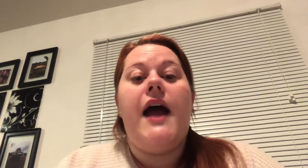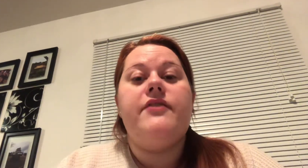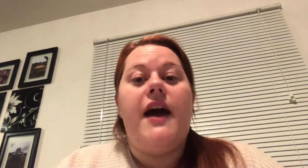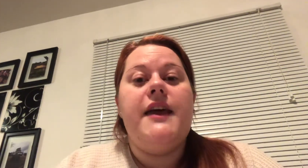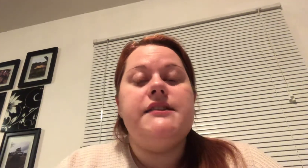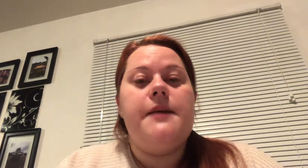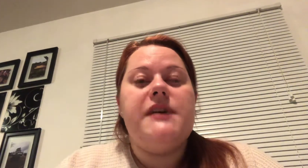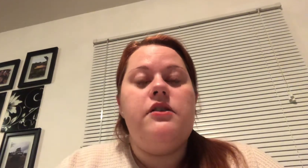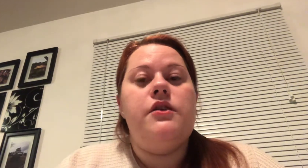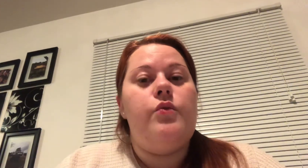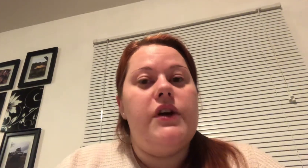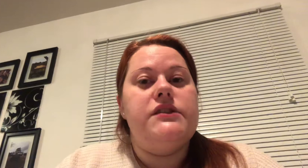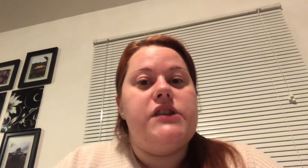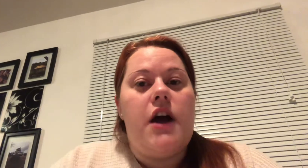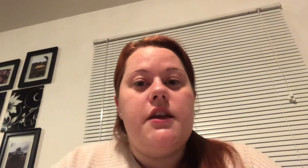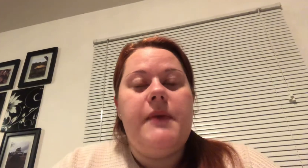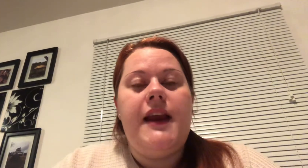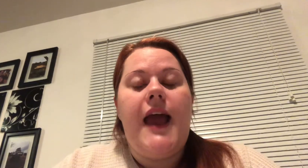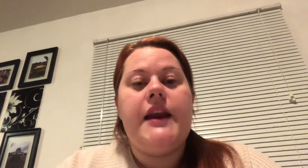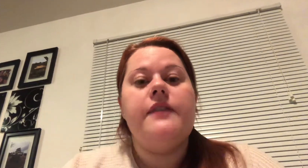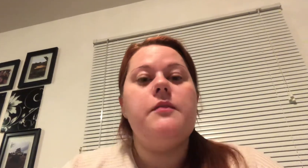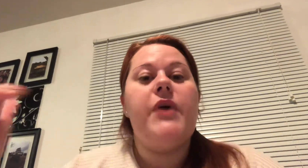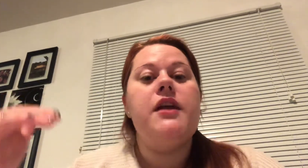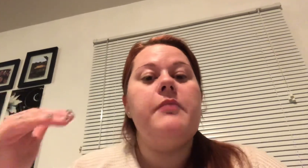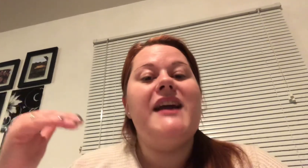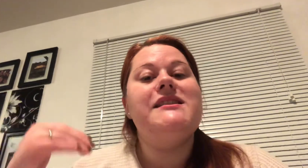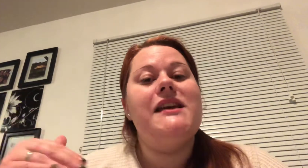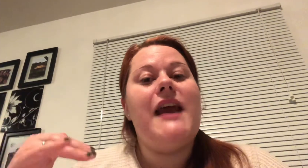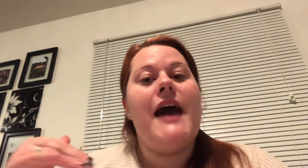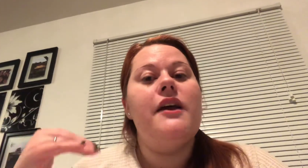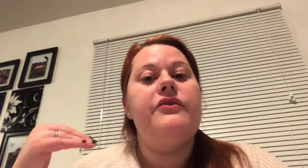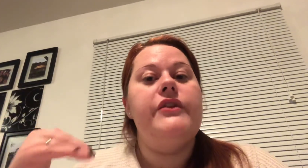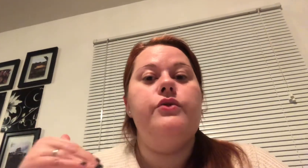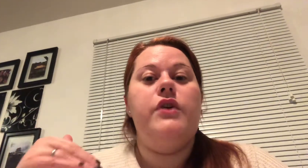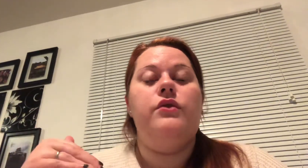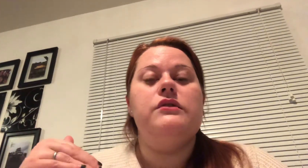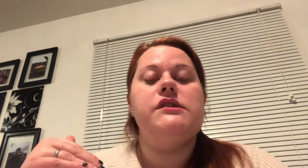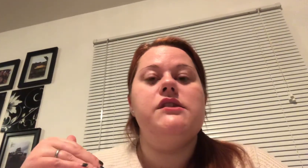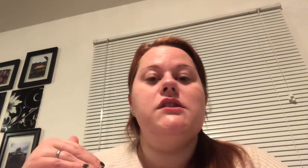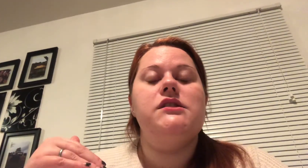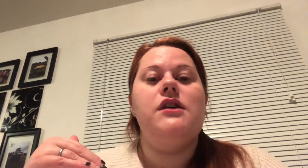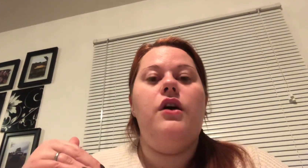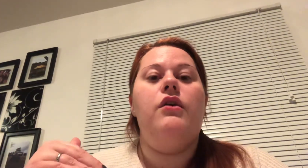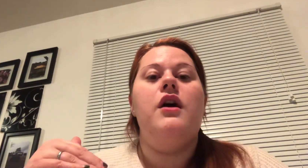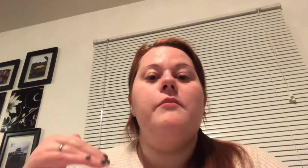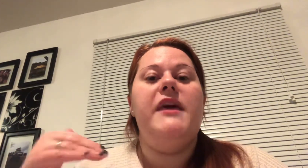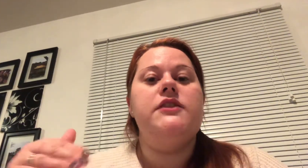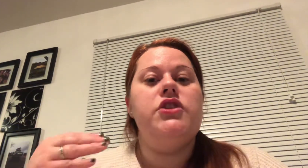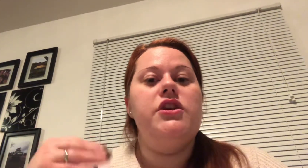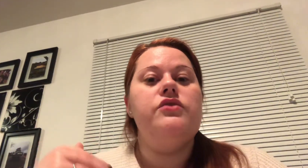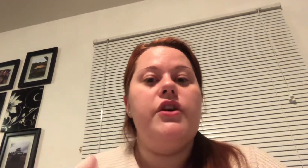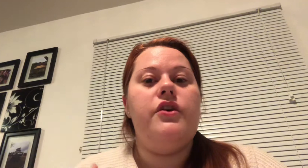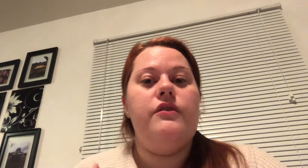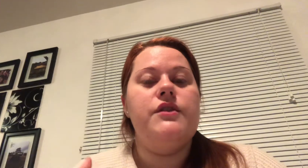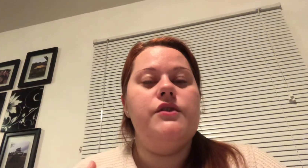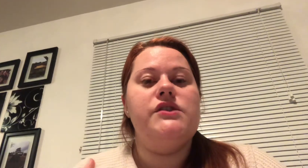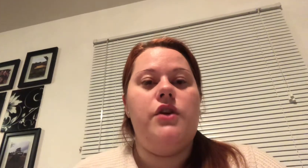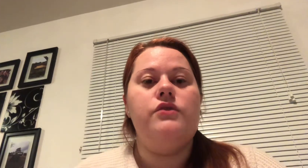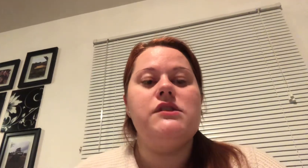got that typed out in a Word document, and at the bottom I did add a few notes. So make sure you look over those notes